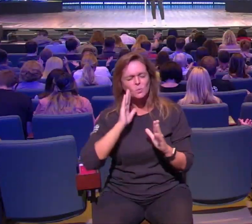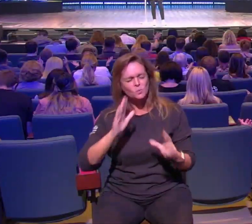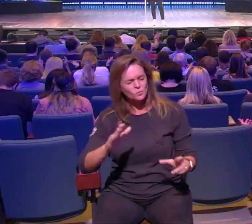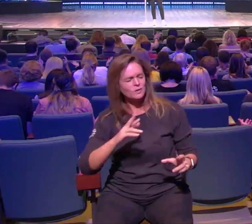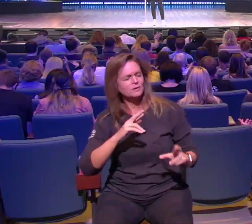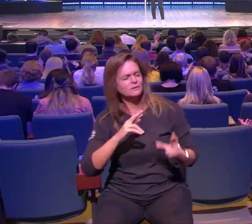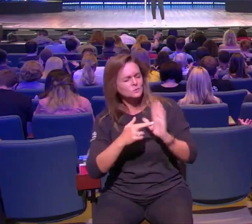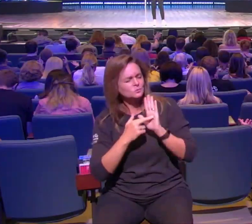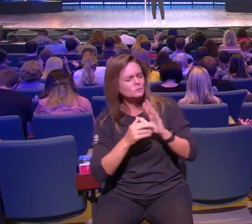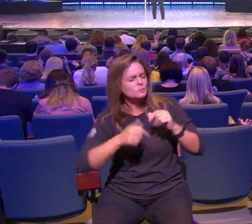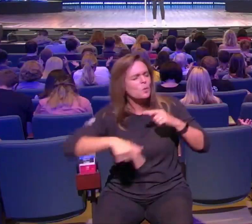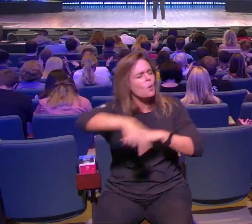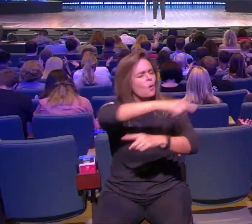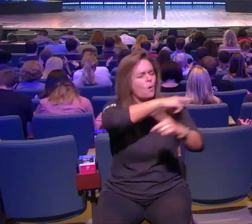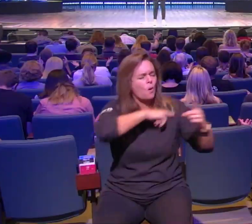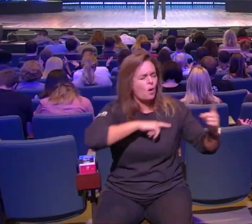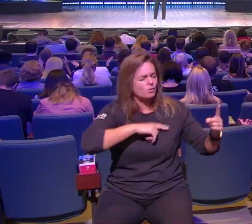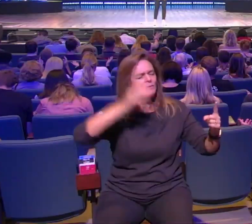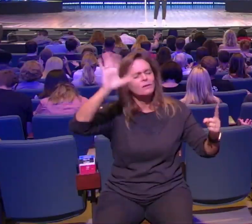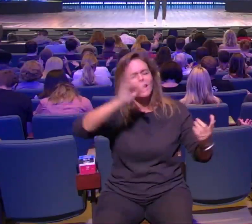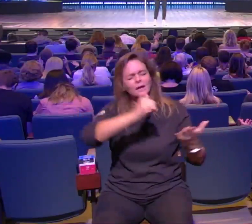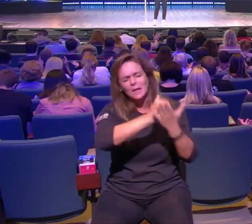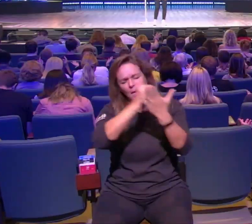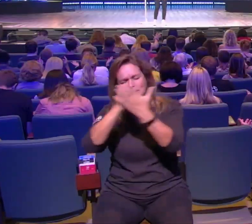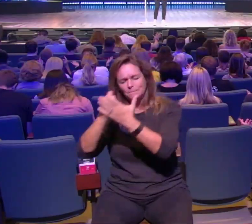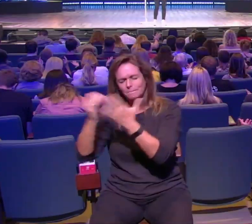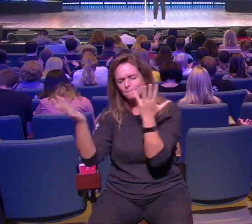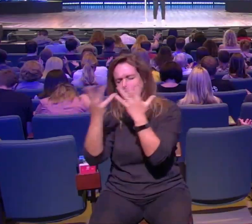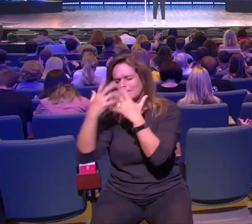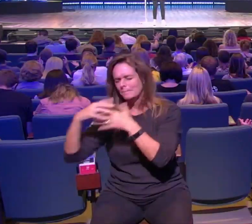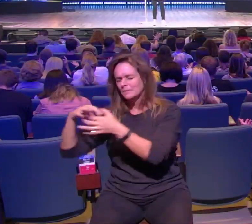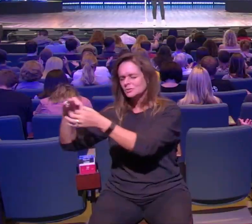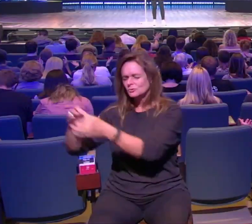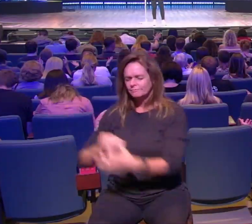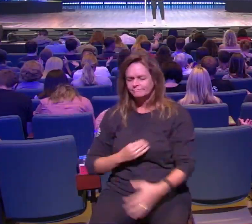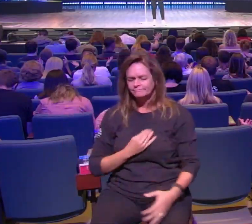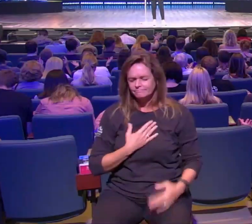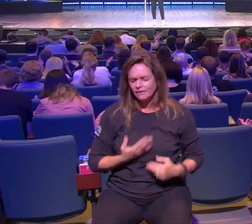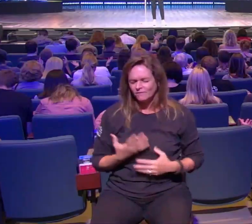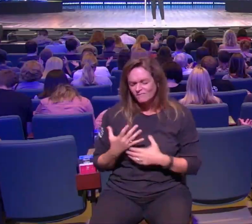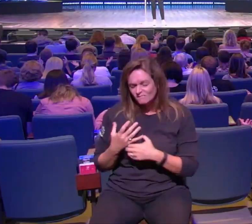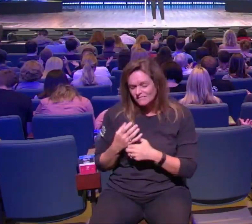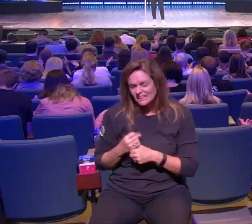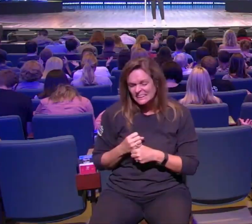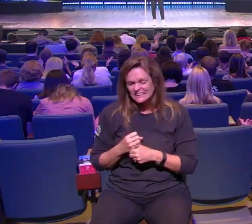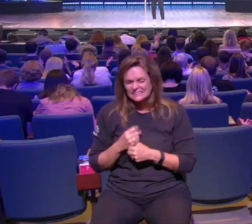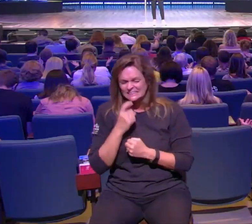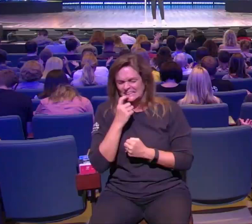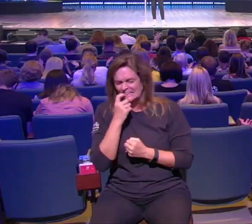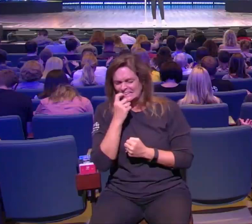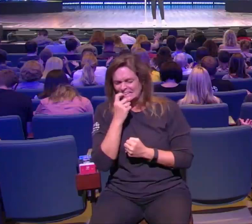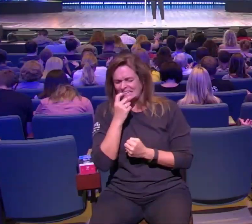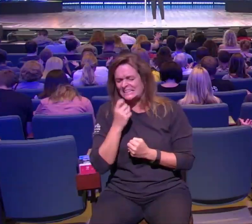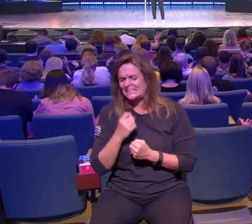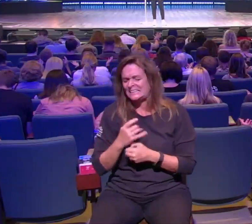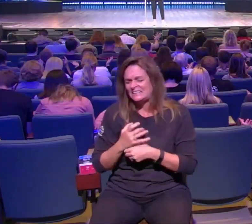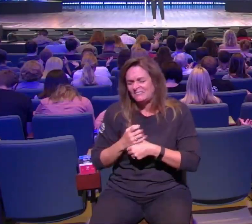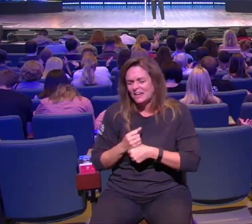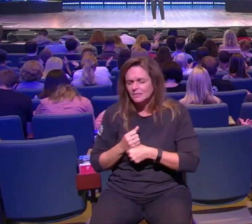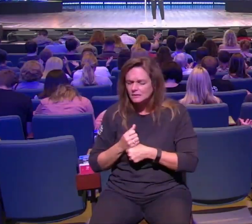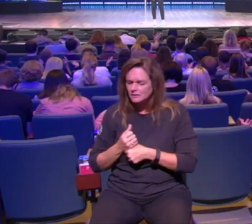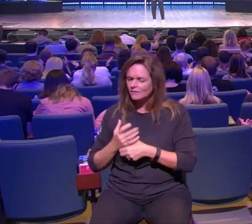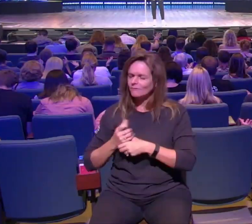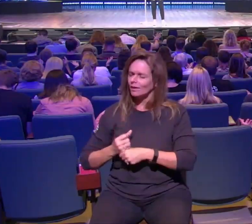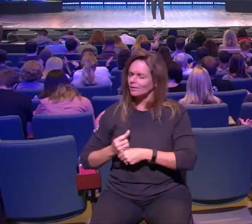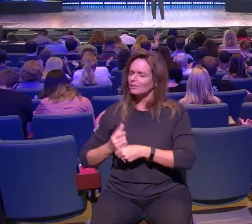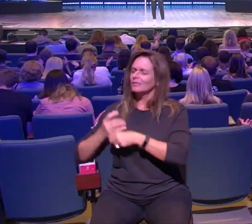person sitting here. I pray, God, that you would begin now to stir up our faith, to be able to step into the freedom, into a new season of freedom like we